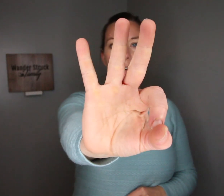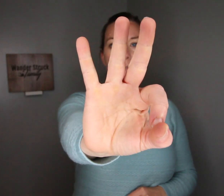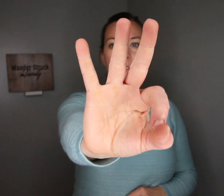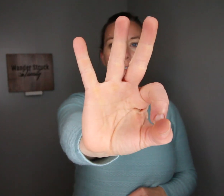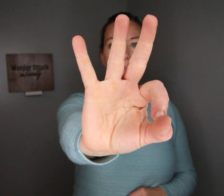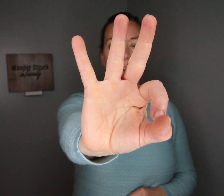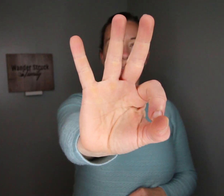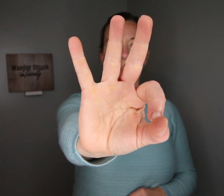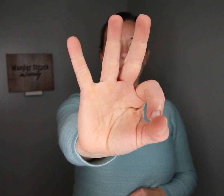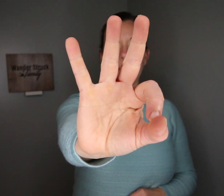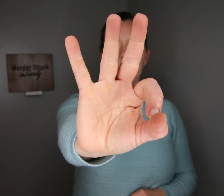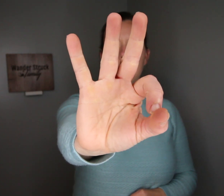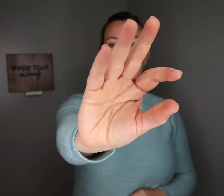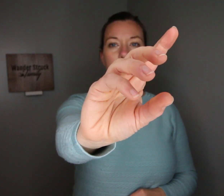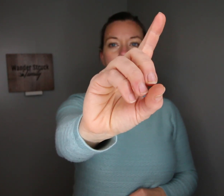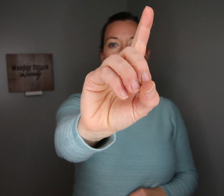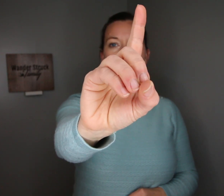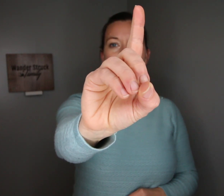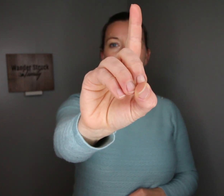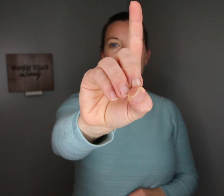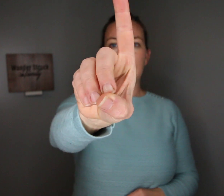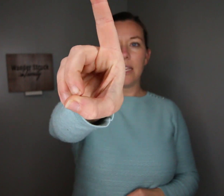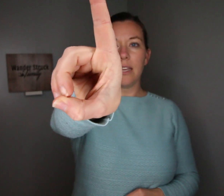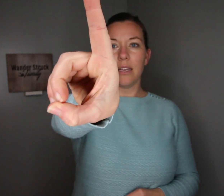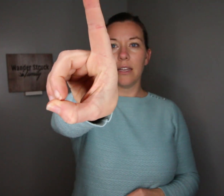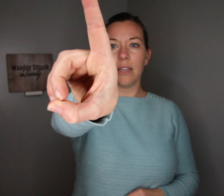F, Franklin, D,